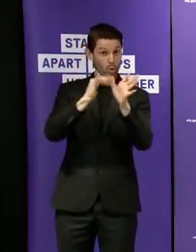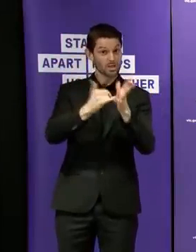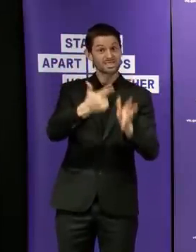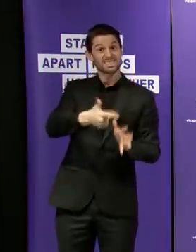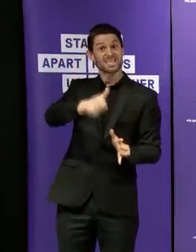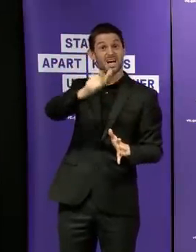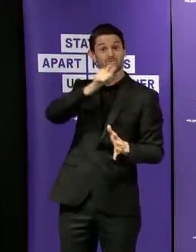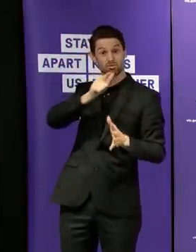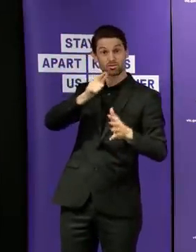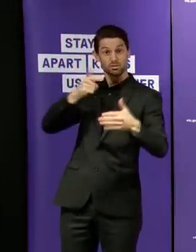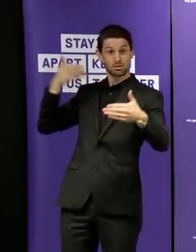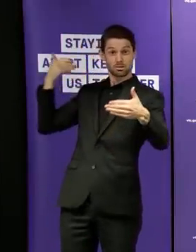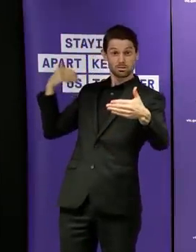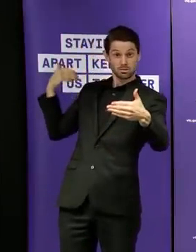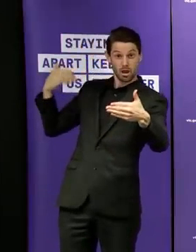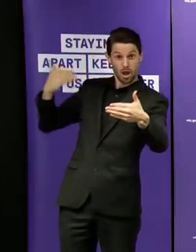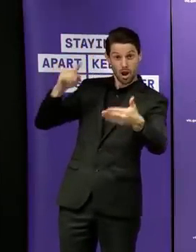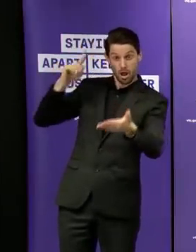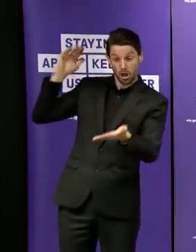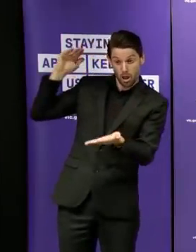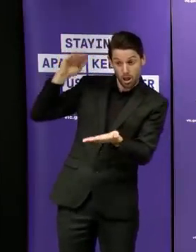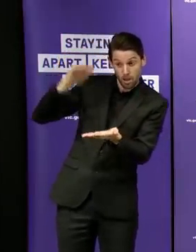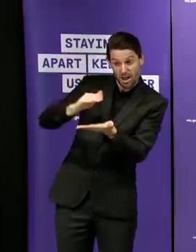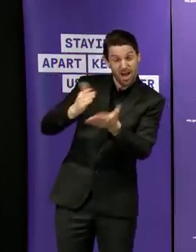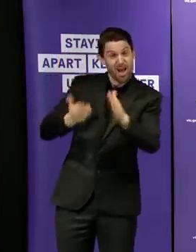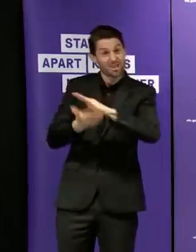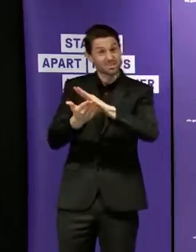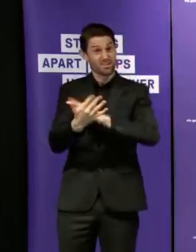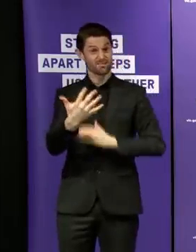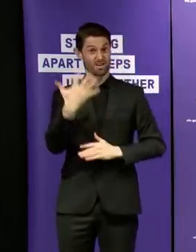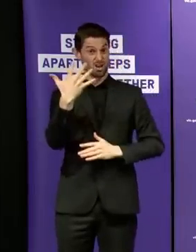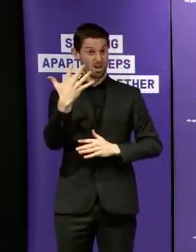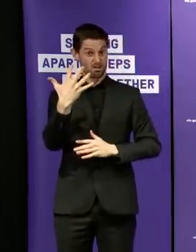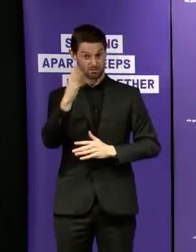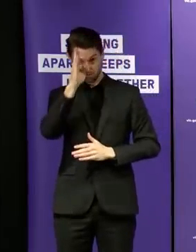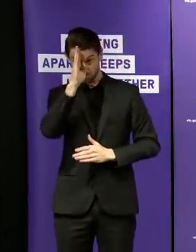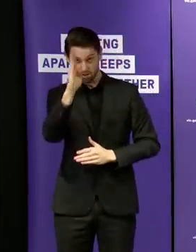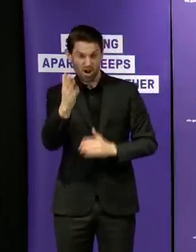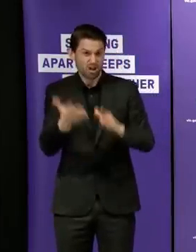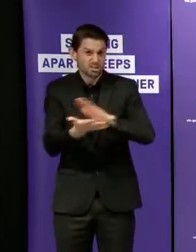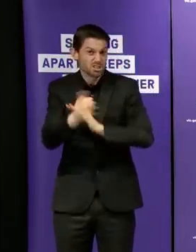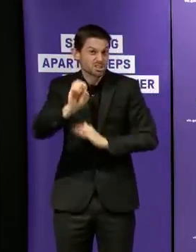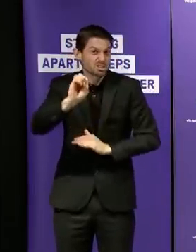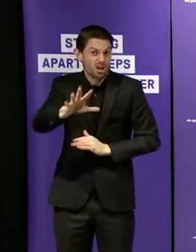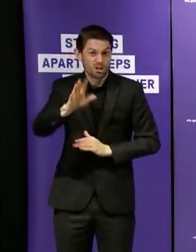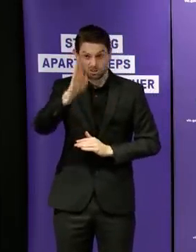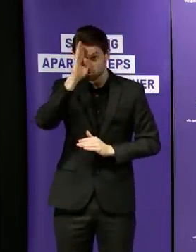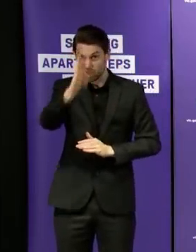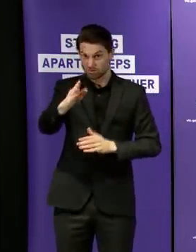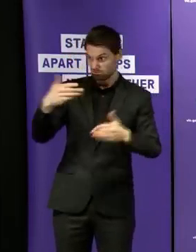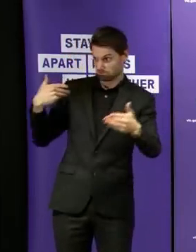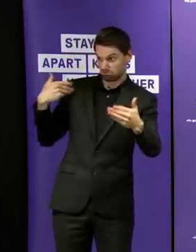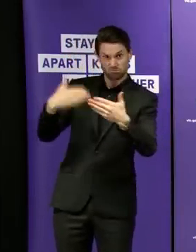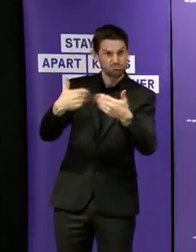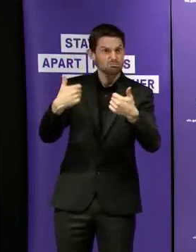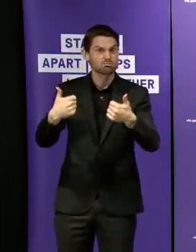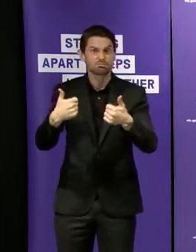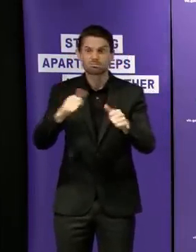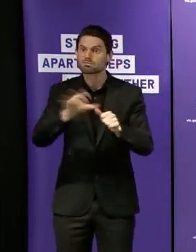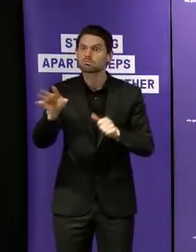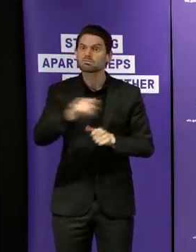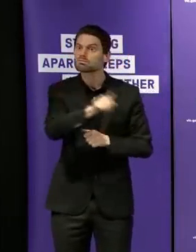to single figures for 5 days in a row. If we could do more today safely, of course we would. No